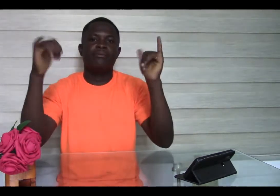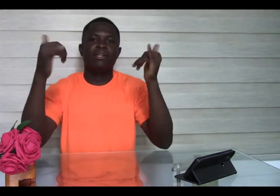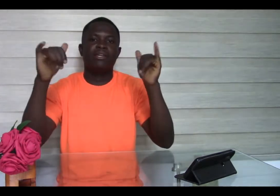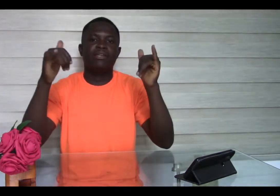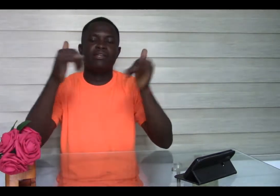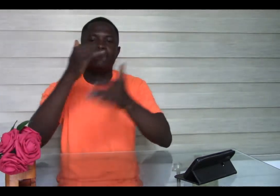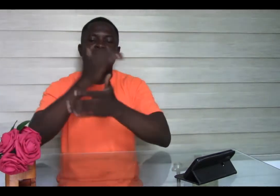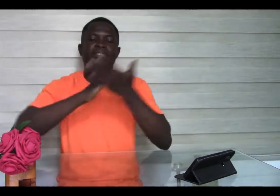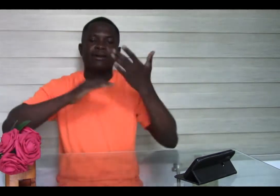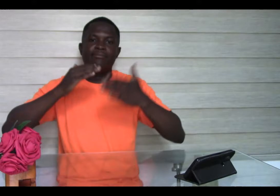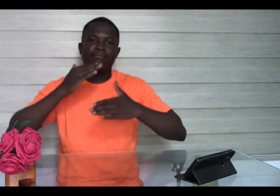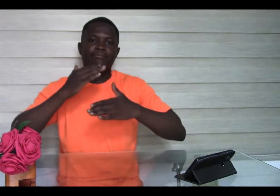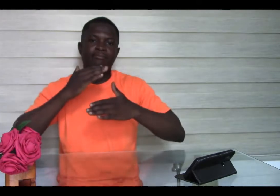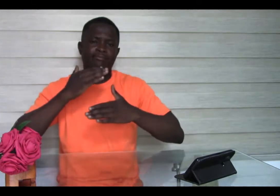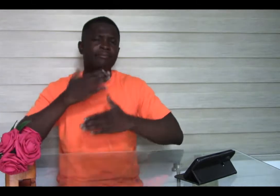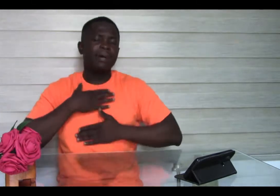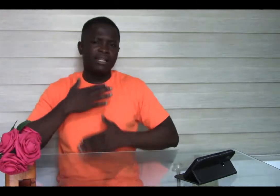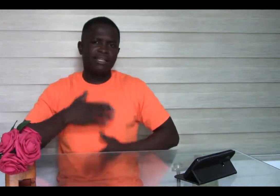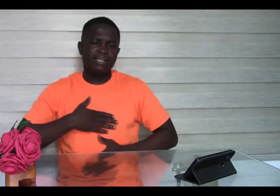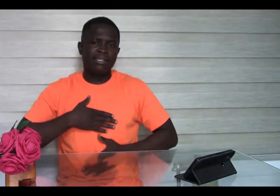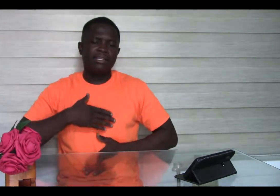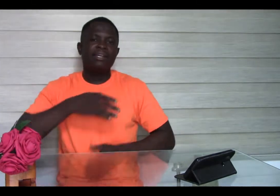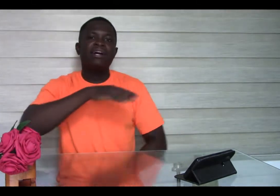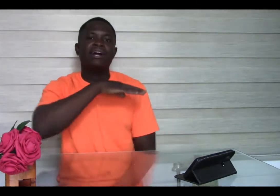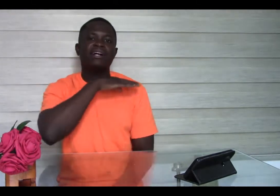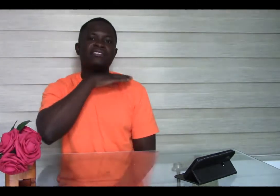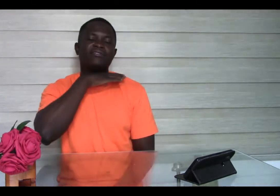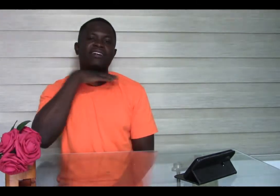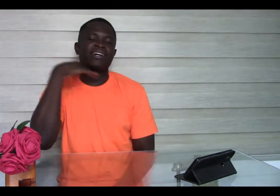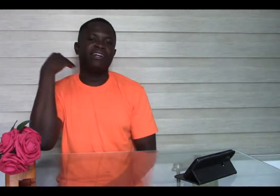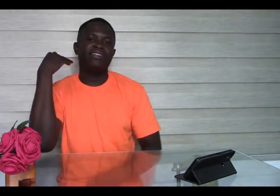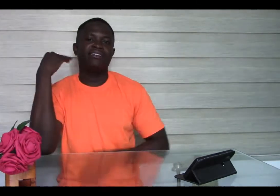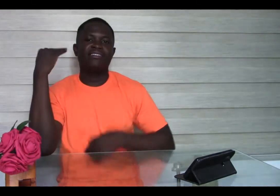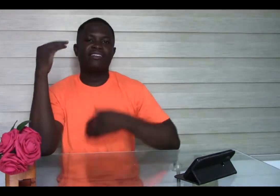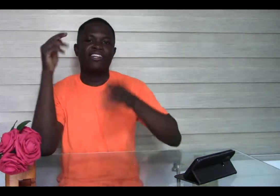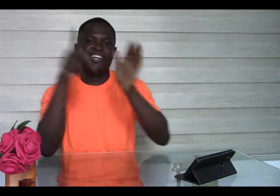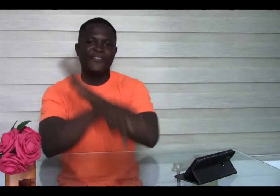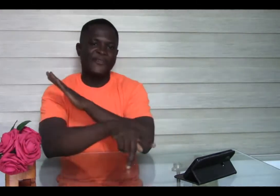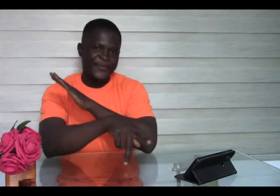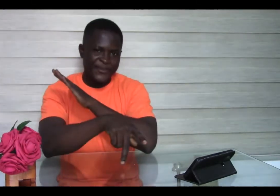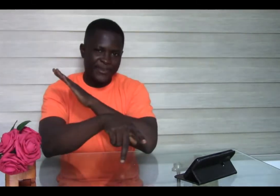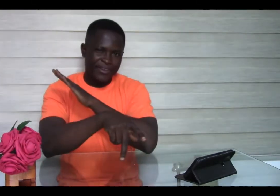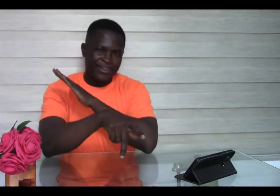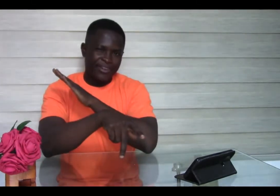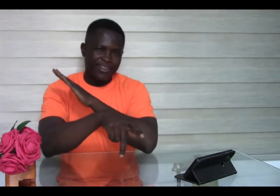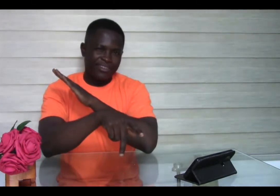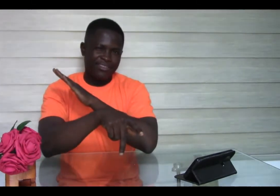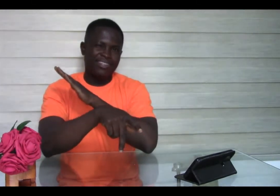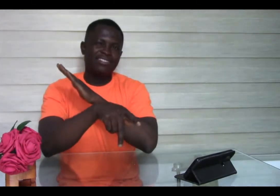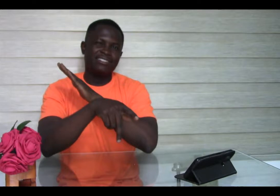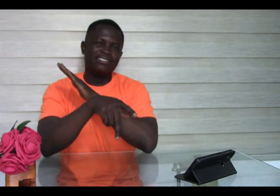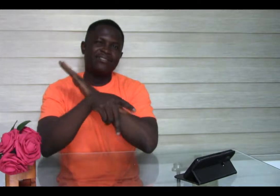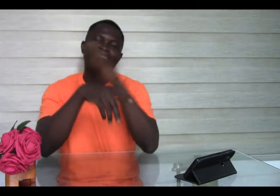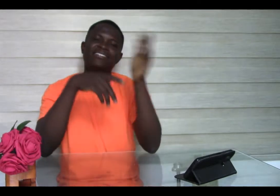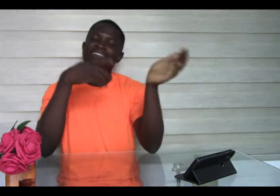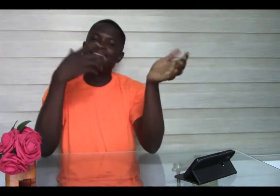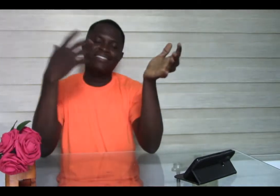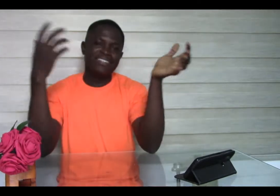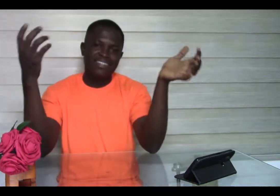play, somebody, cut off the head, kill. You get it? So what he's trying to say is